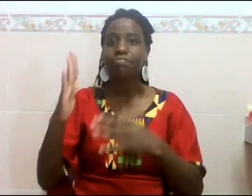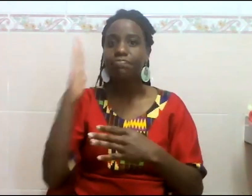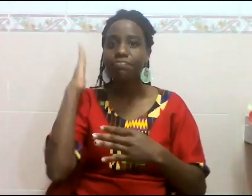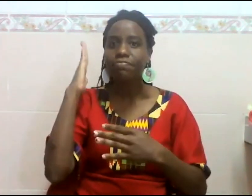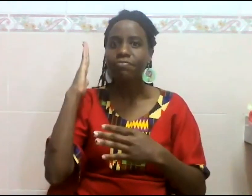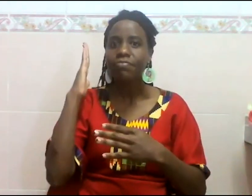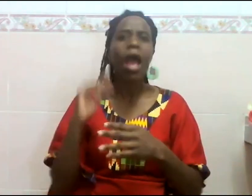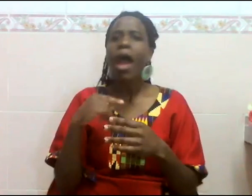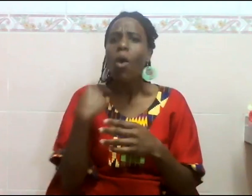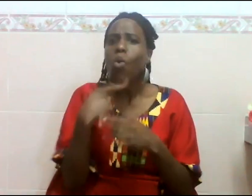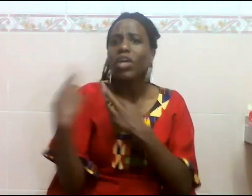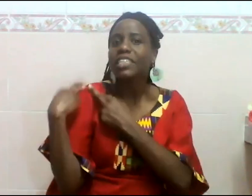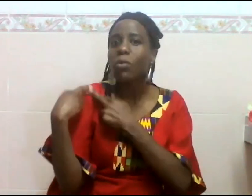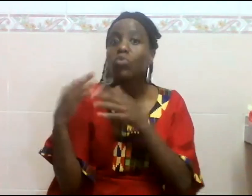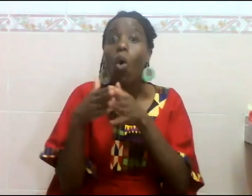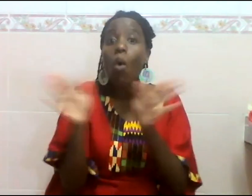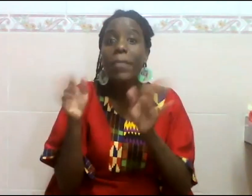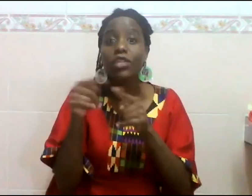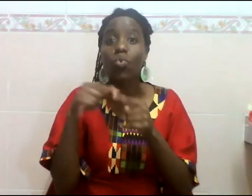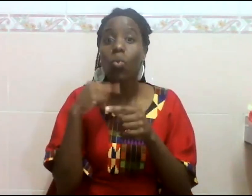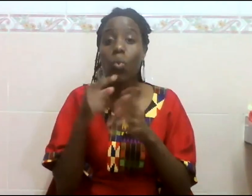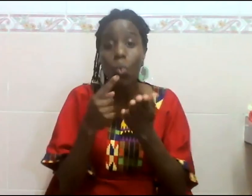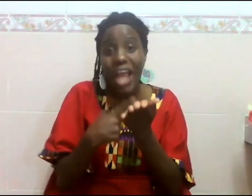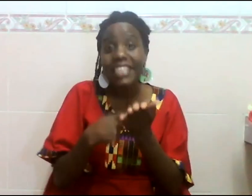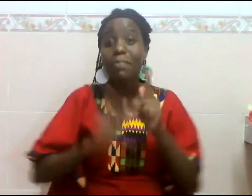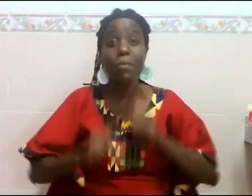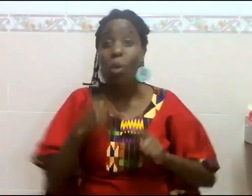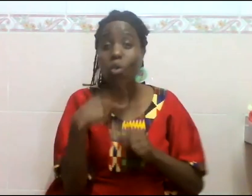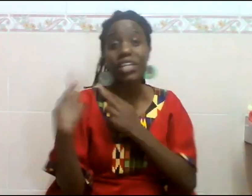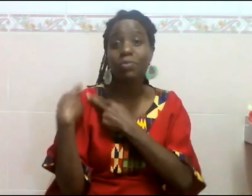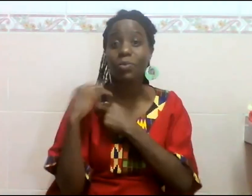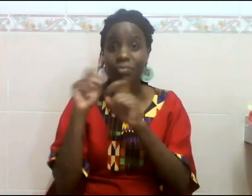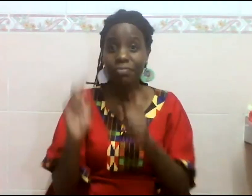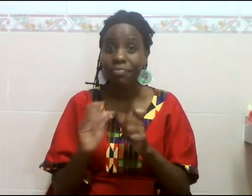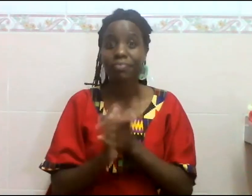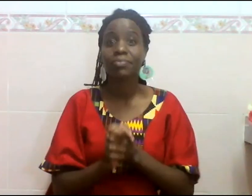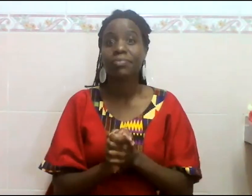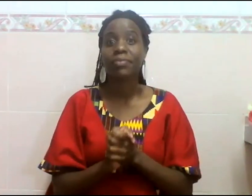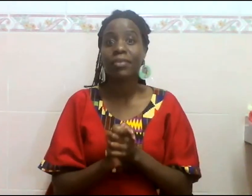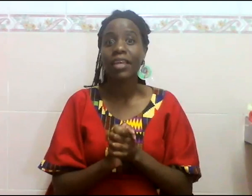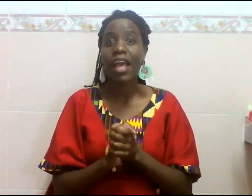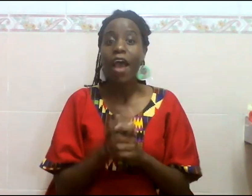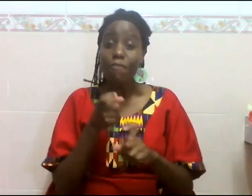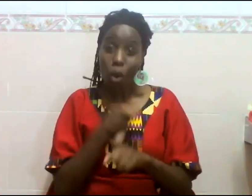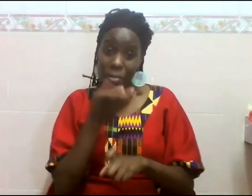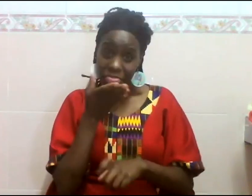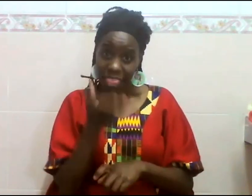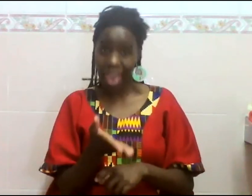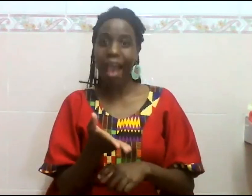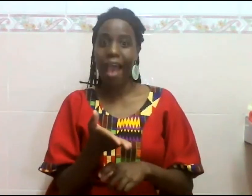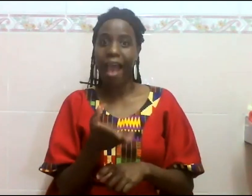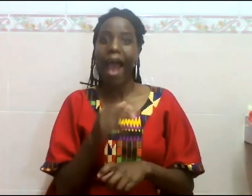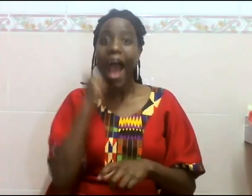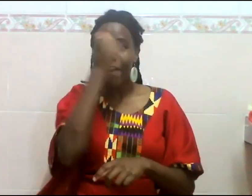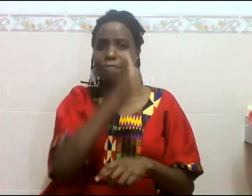man without actually questioning anything. But when a black man comes or an African comes,